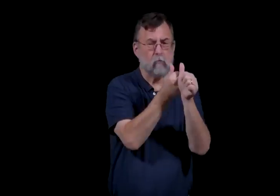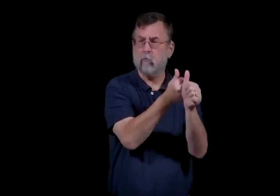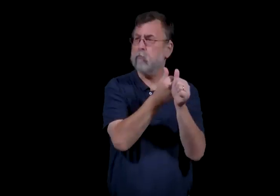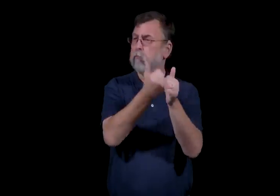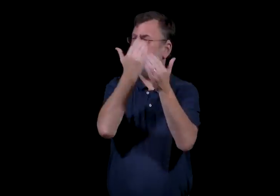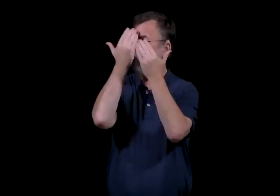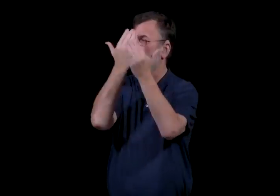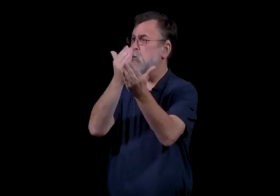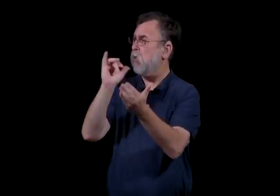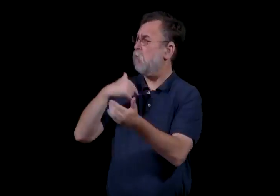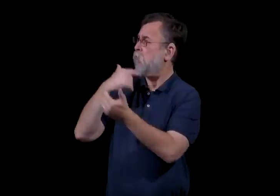strength.